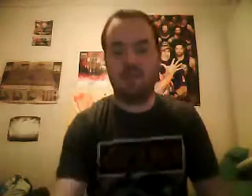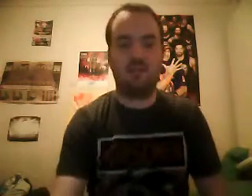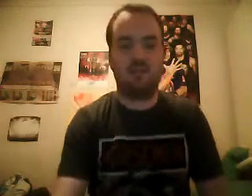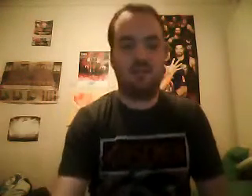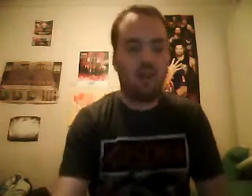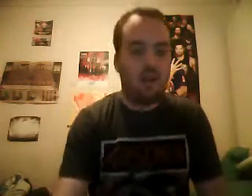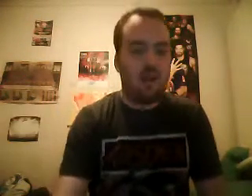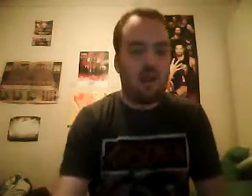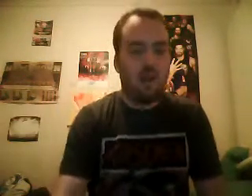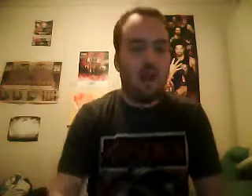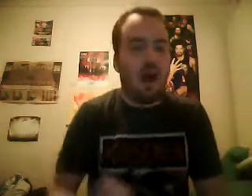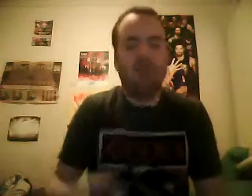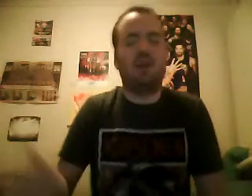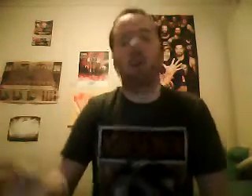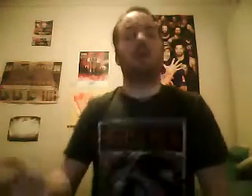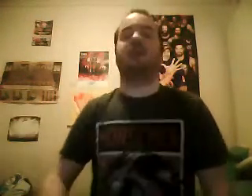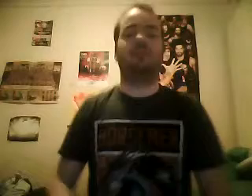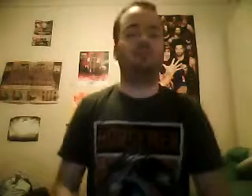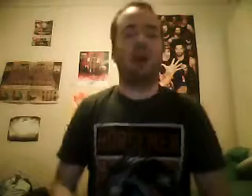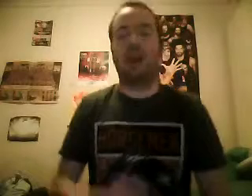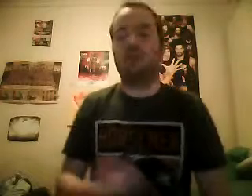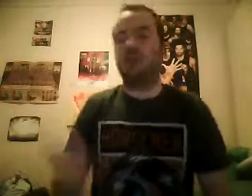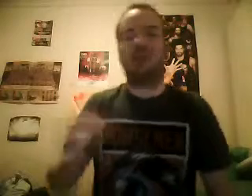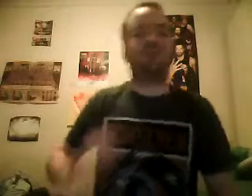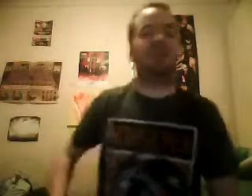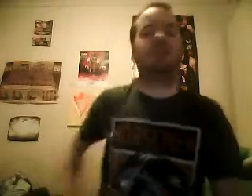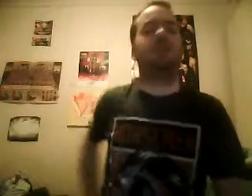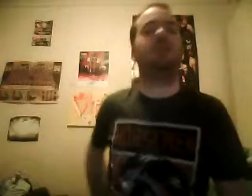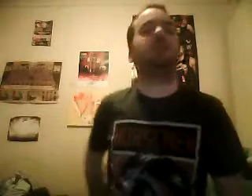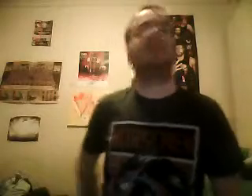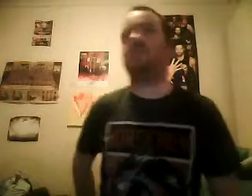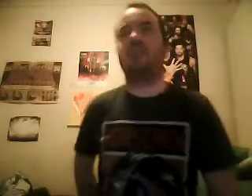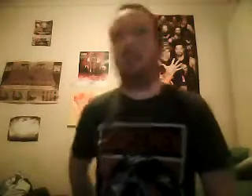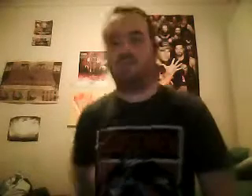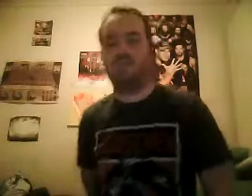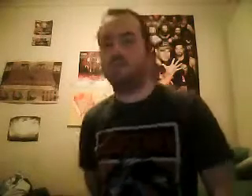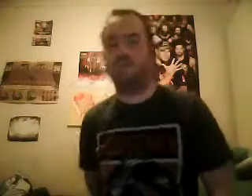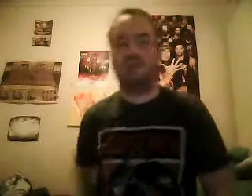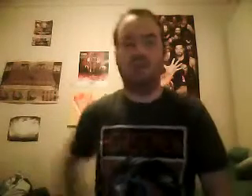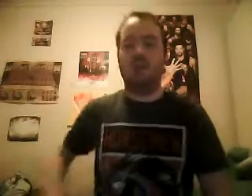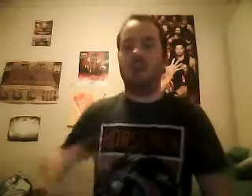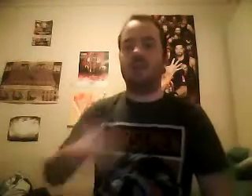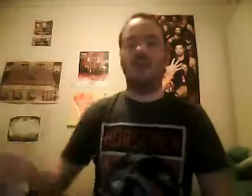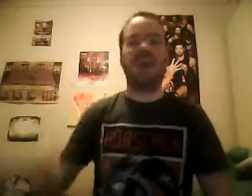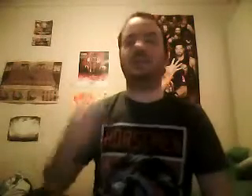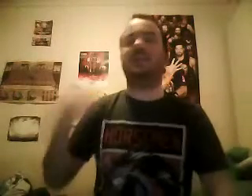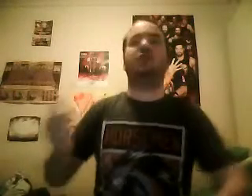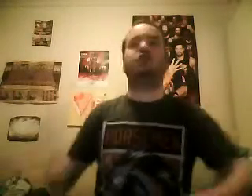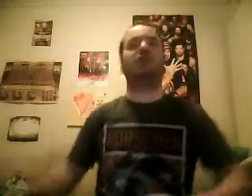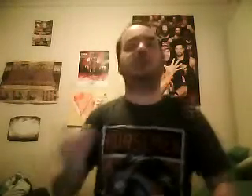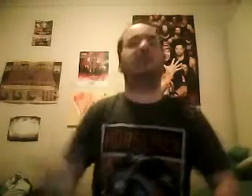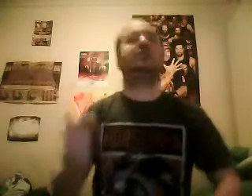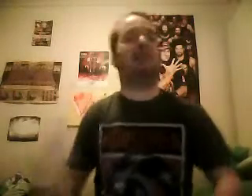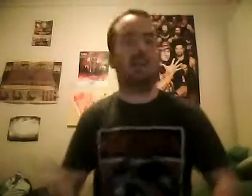Evans, I don't like it. I don't like seeing her with Lacey Evans. And the fact that they're drinking tea